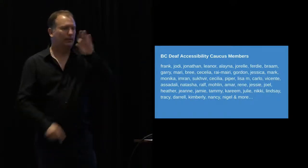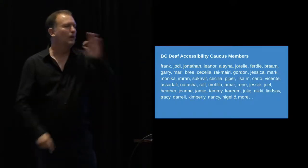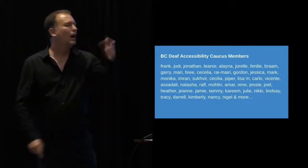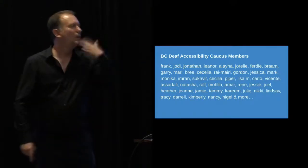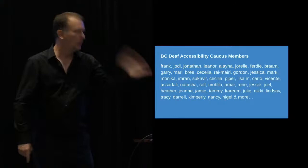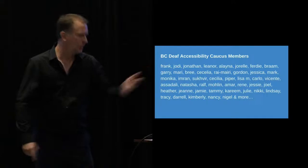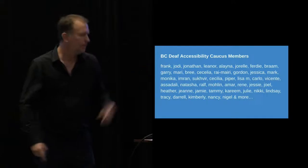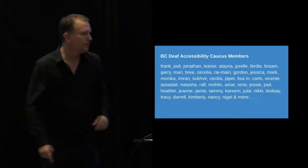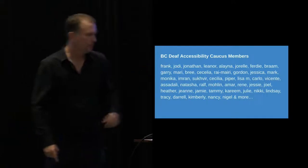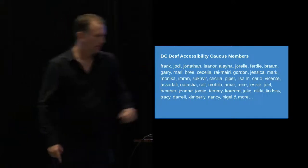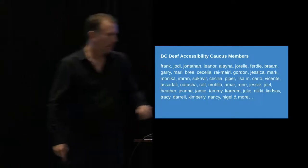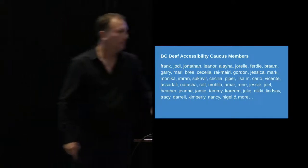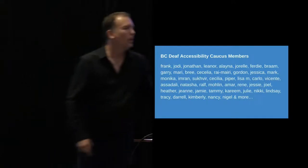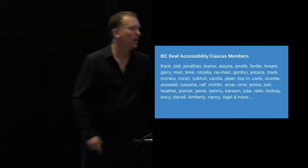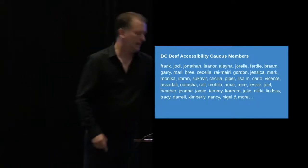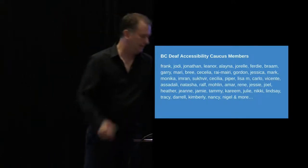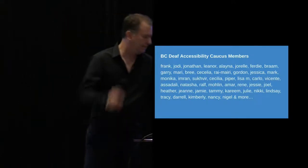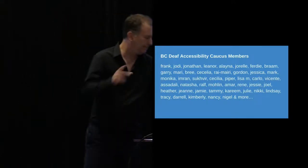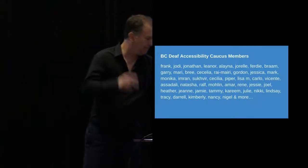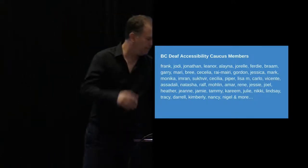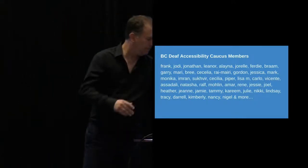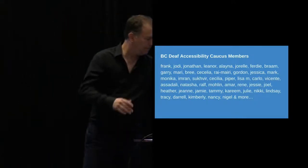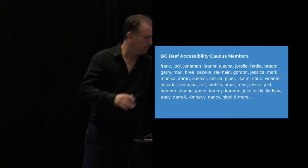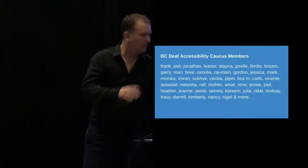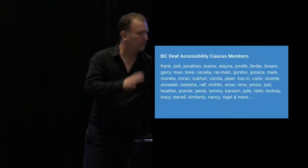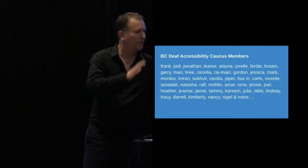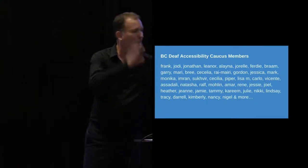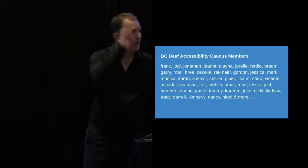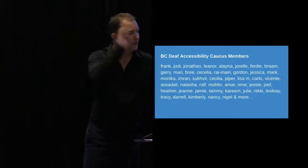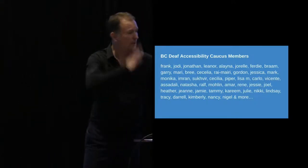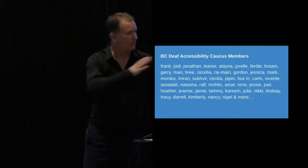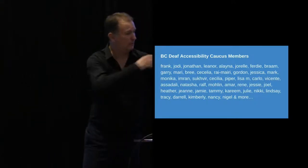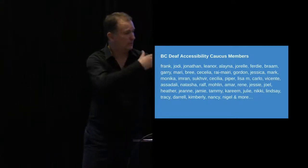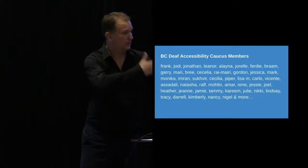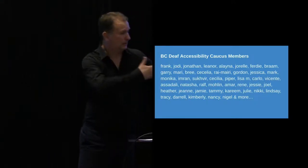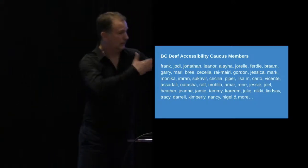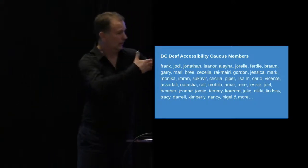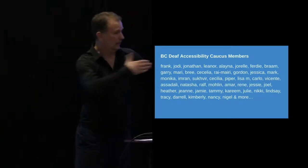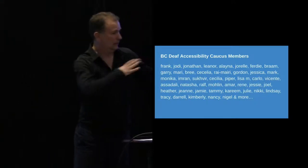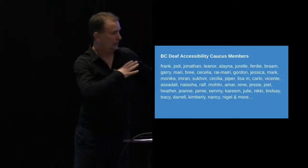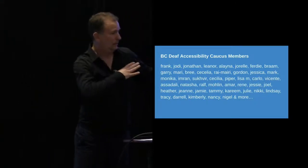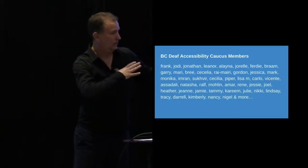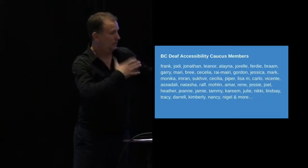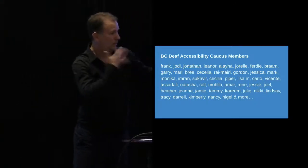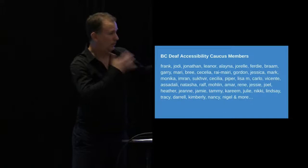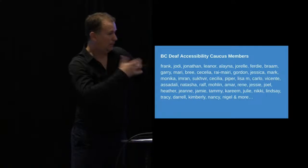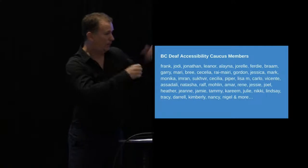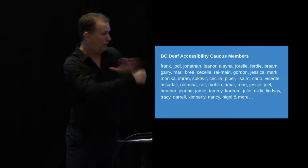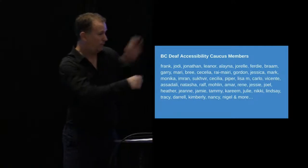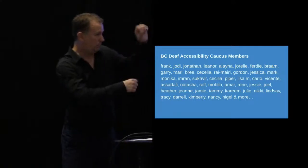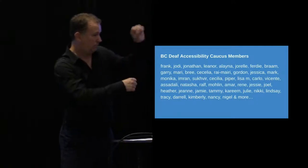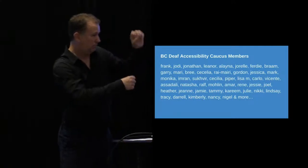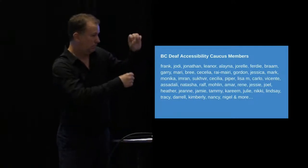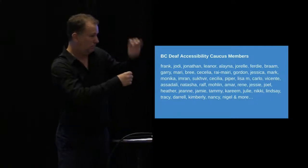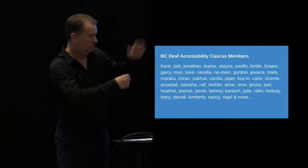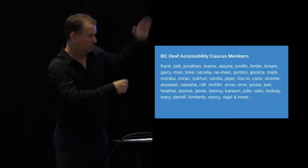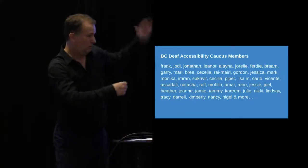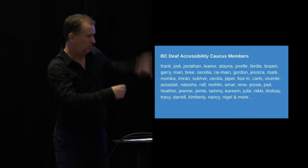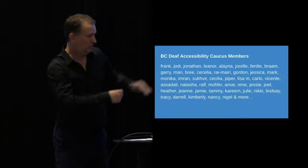And Eddie's just saying, please do not send it as a PDF, send it as a Word document, otherwise my screen reader won't be able to read it for me.